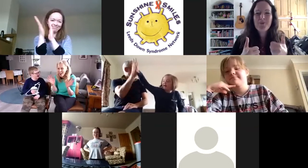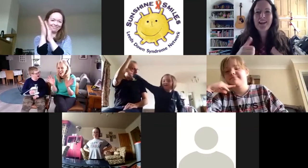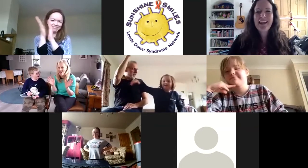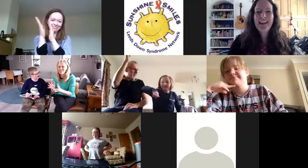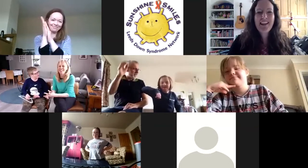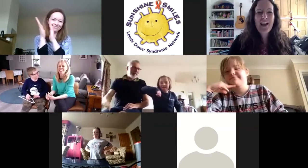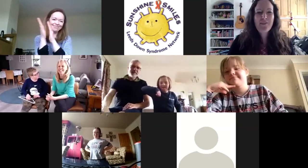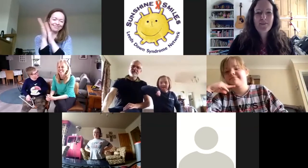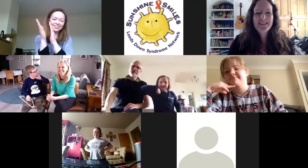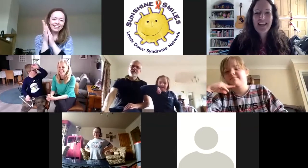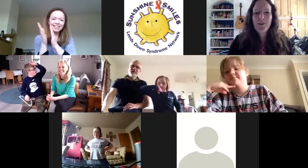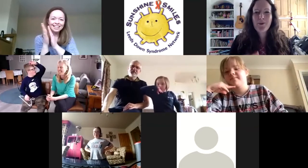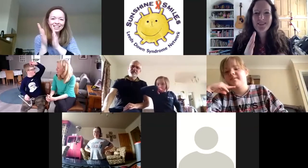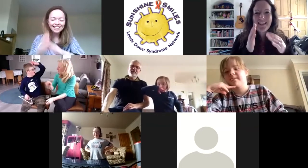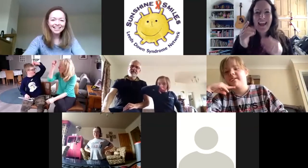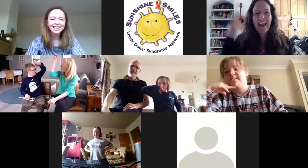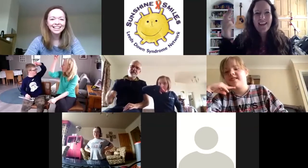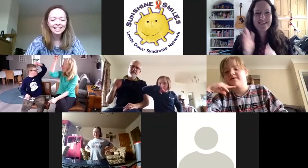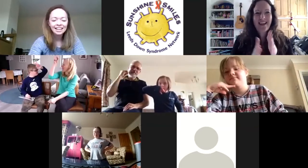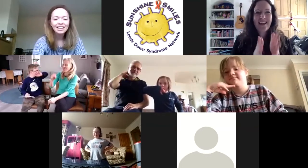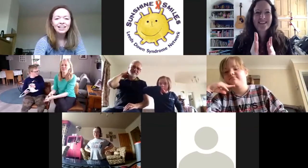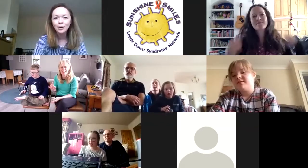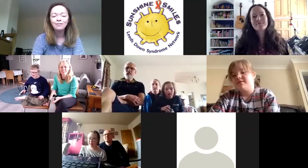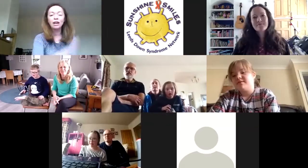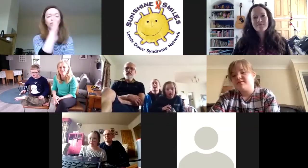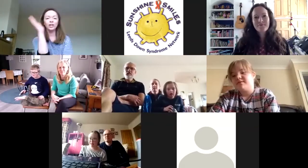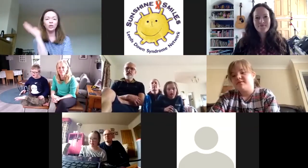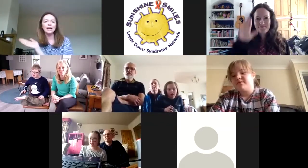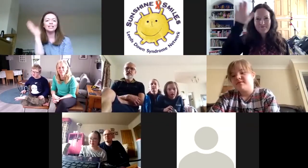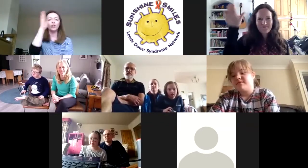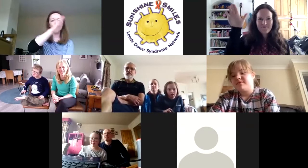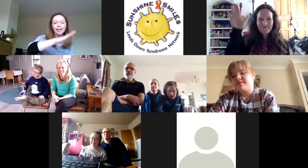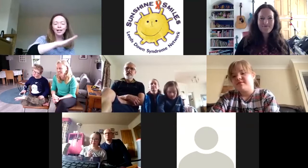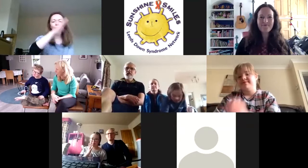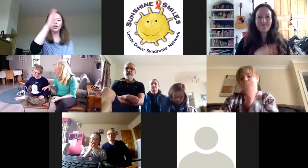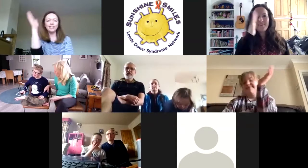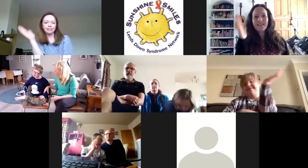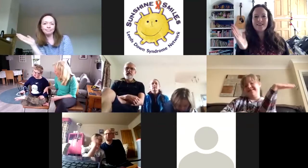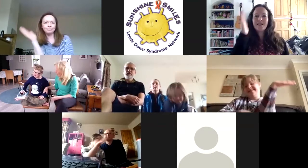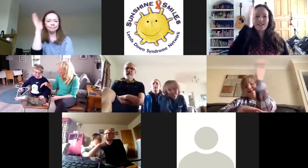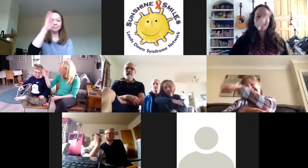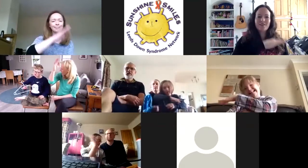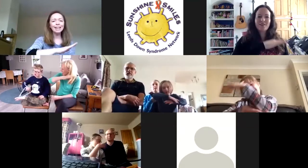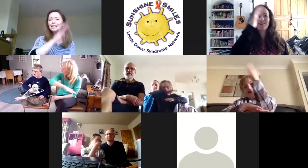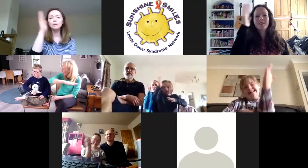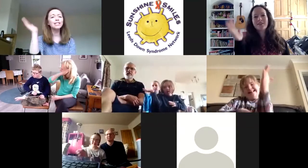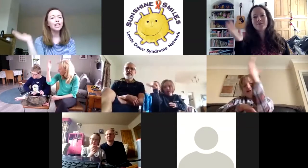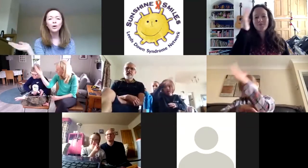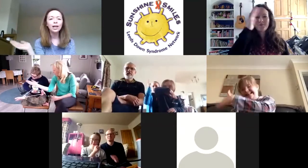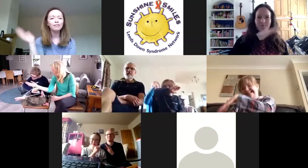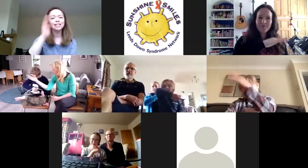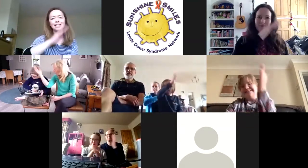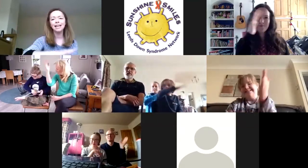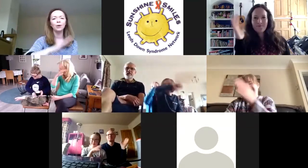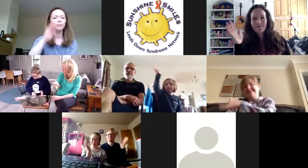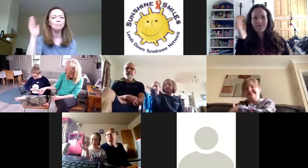stop. Brilliant. I've loved seeing you all singing and signing today. Can you get your TikTok clock ready? It's been so